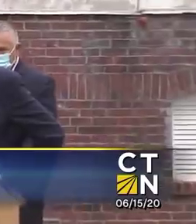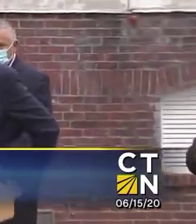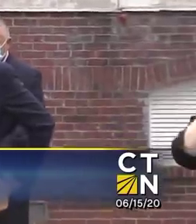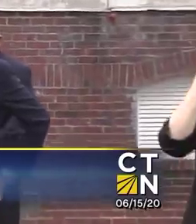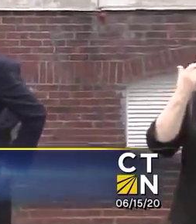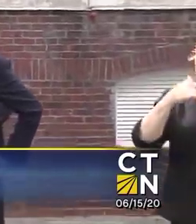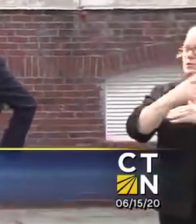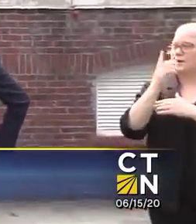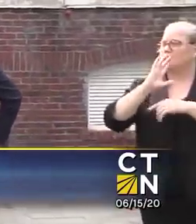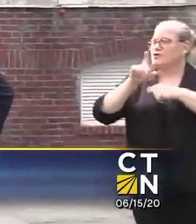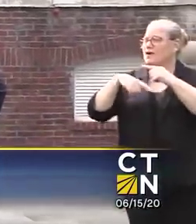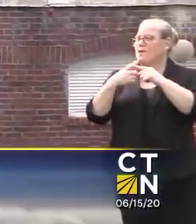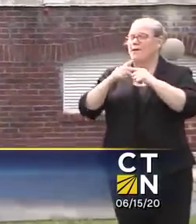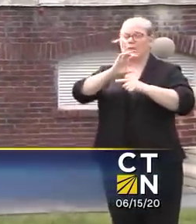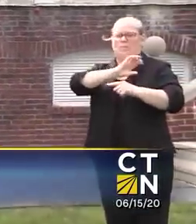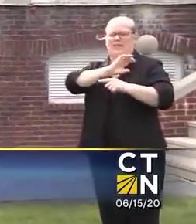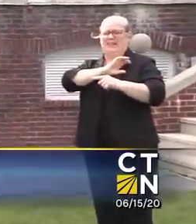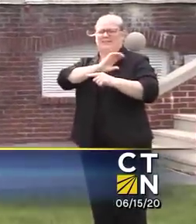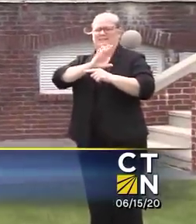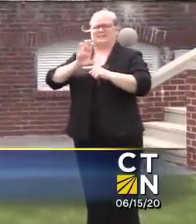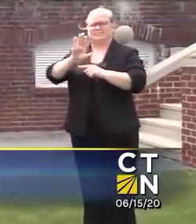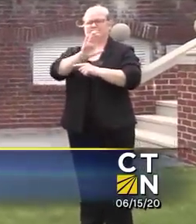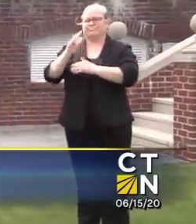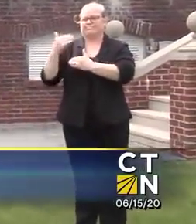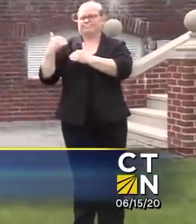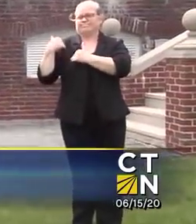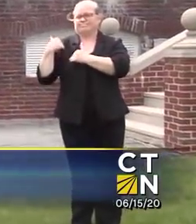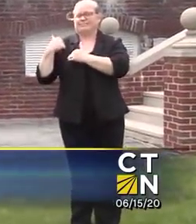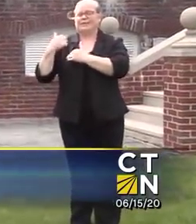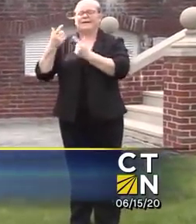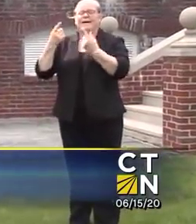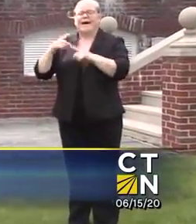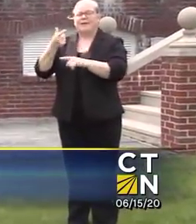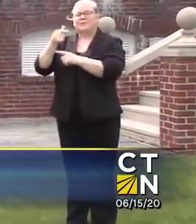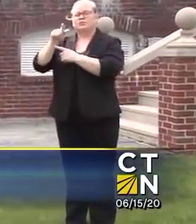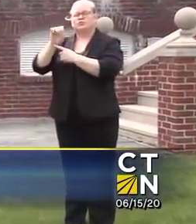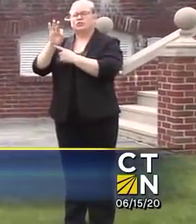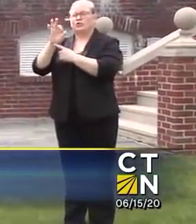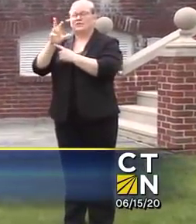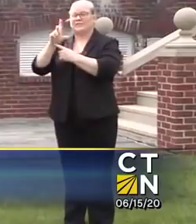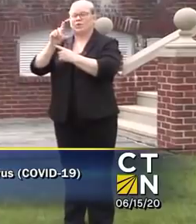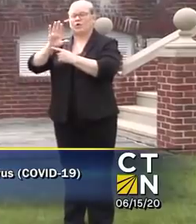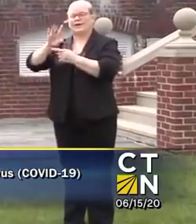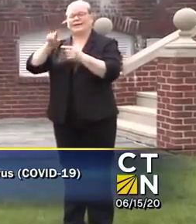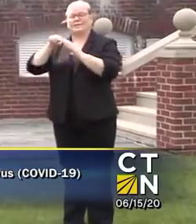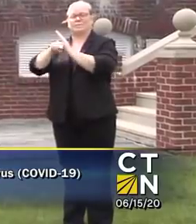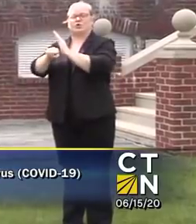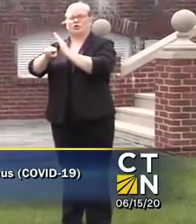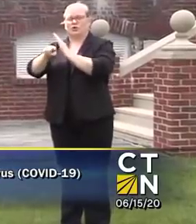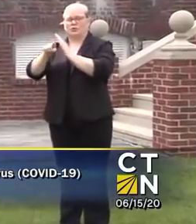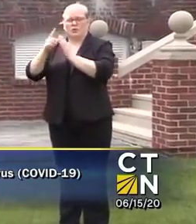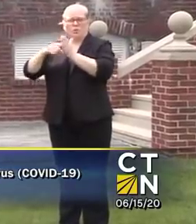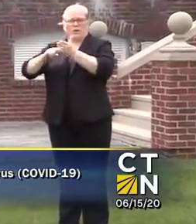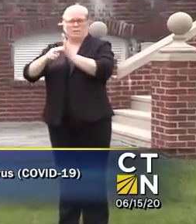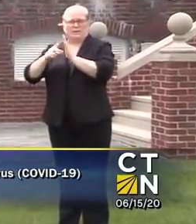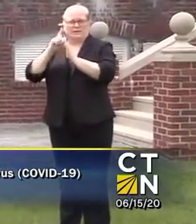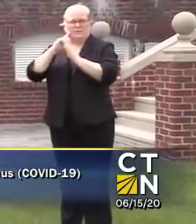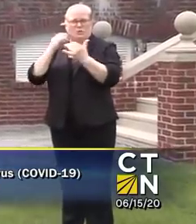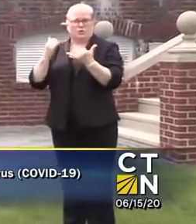and what the George Floyd murder meant in terms of this day of reckoning. But first of all, when it comes to